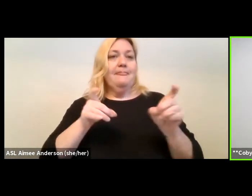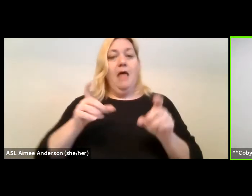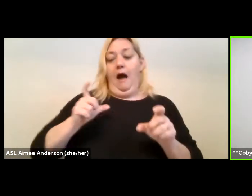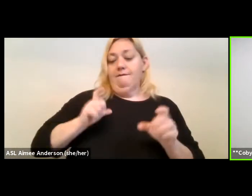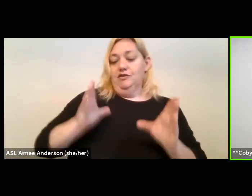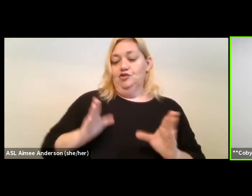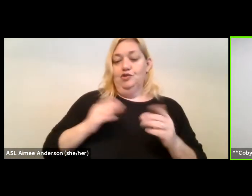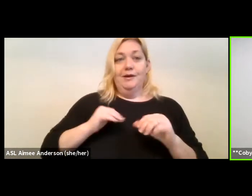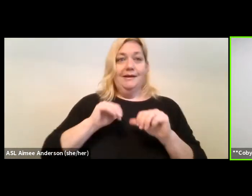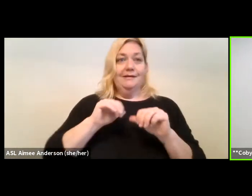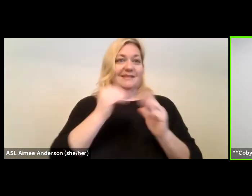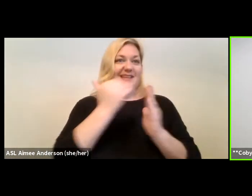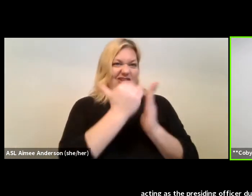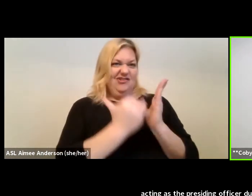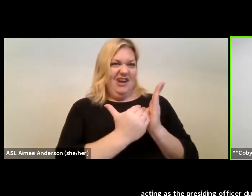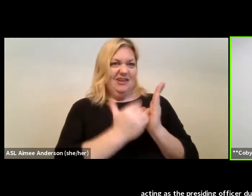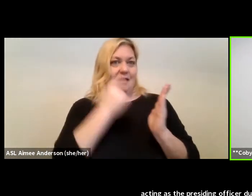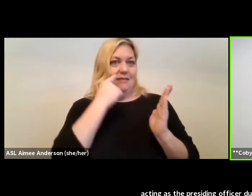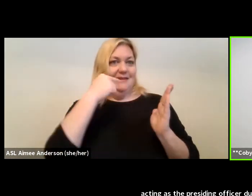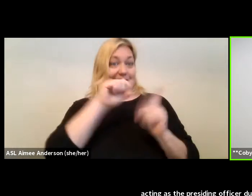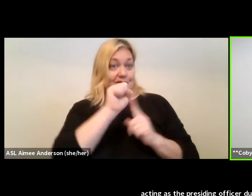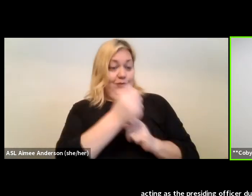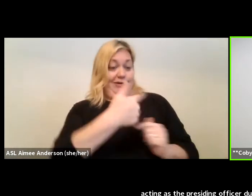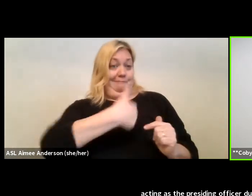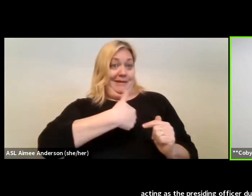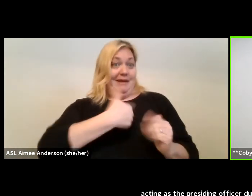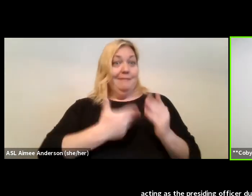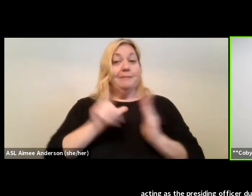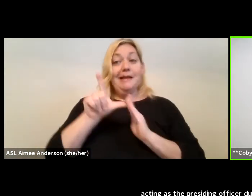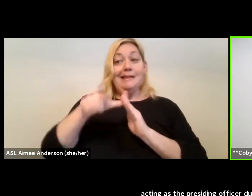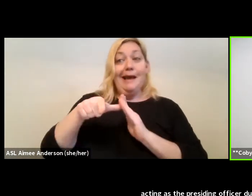case, it would be me. Later on, it may be Rusty.